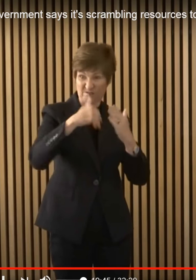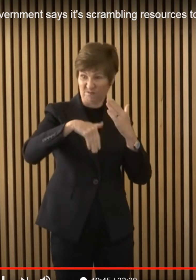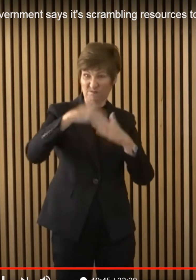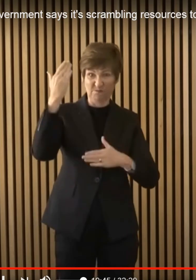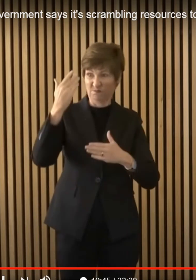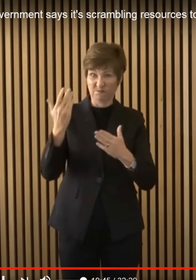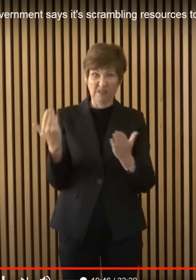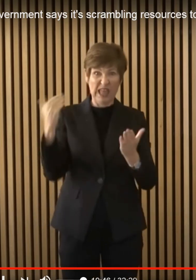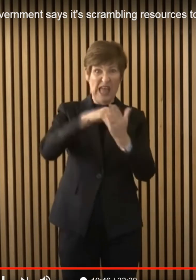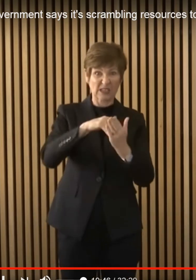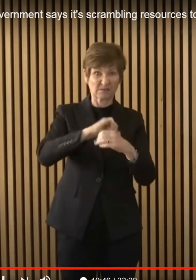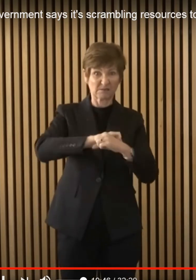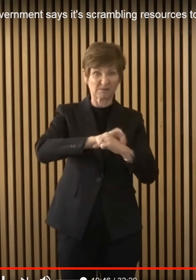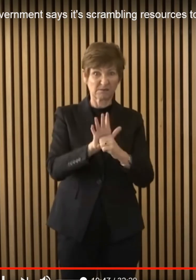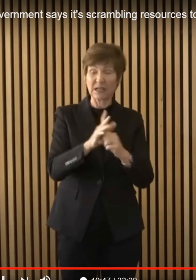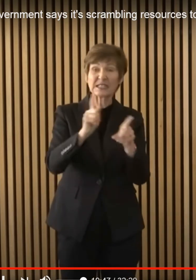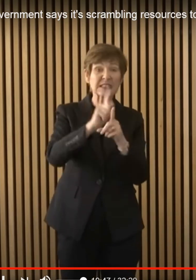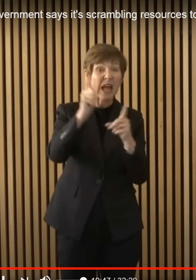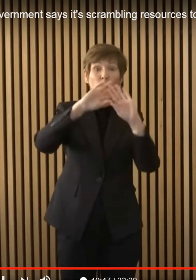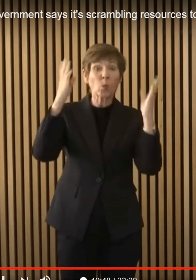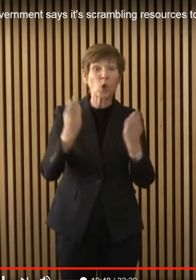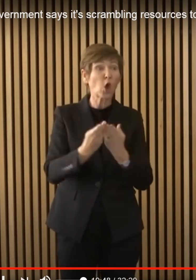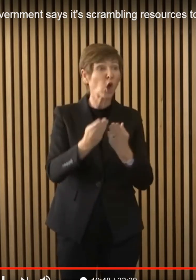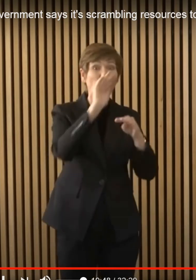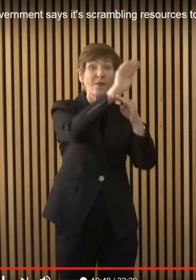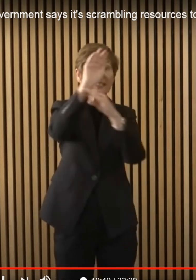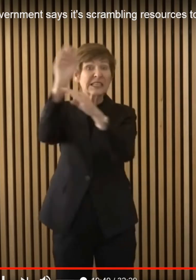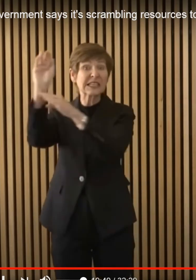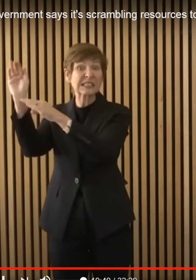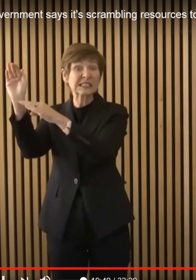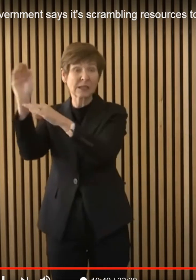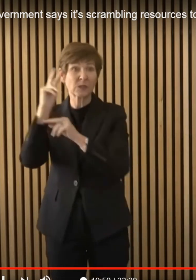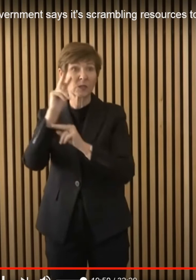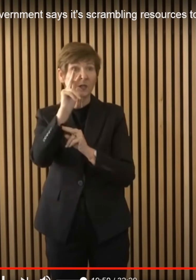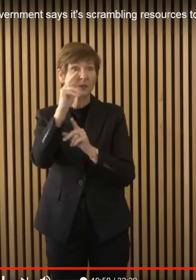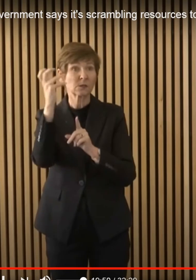pandemic, if there are massive numbers of community cases, then it will reach